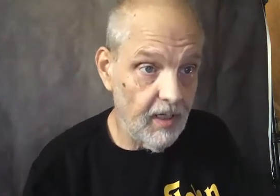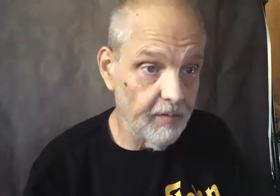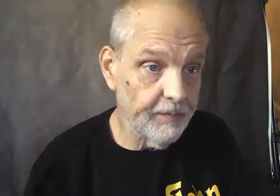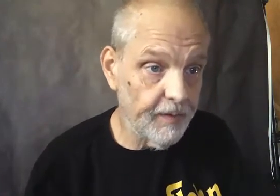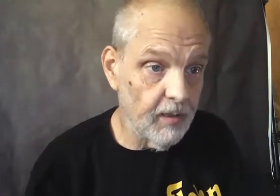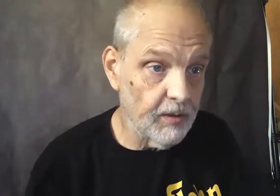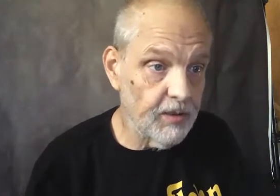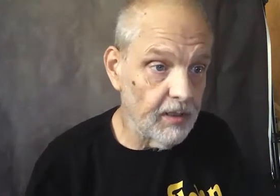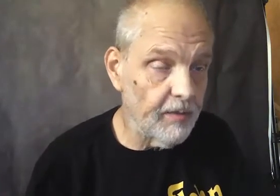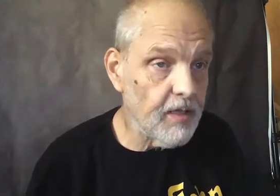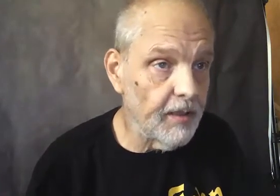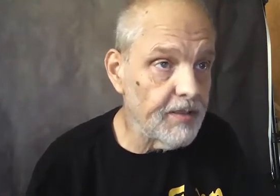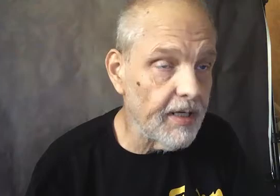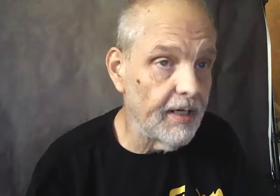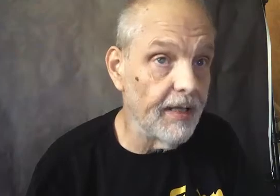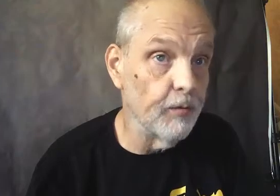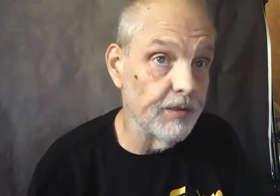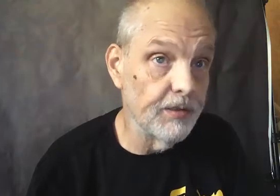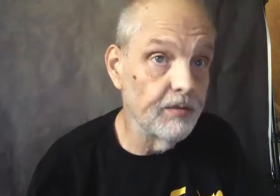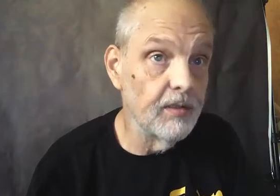if a deaf child is not getting language.